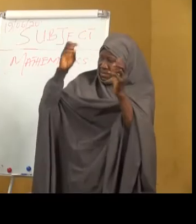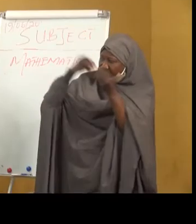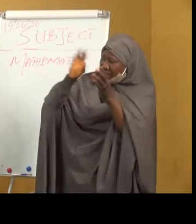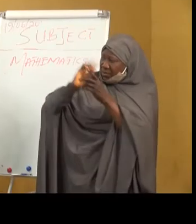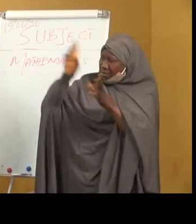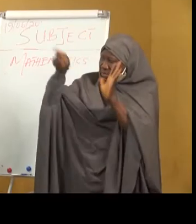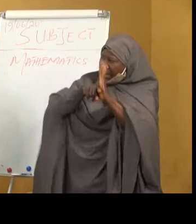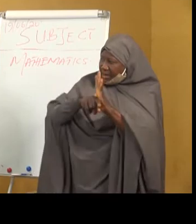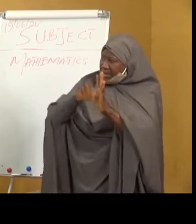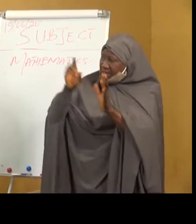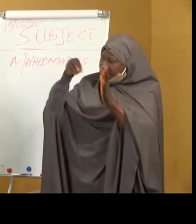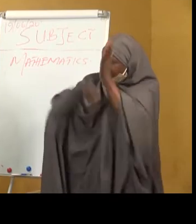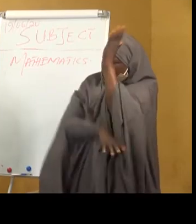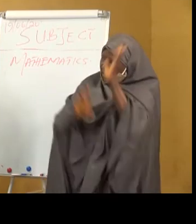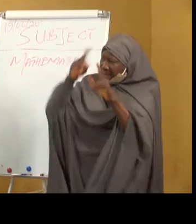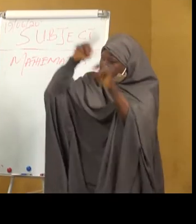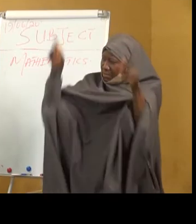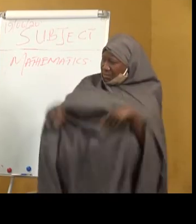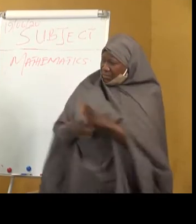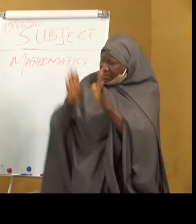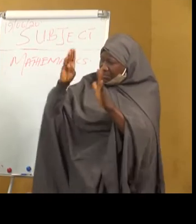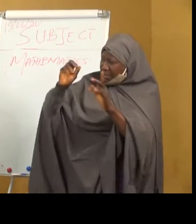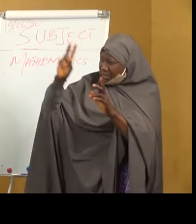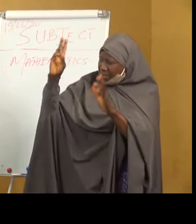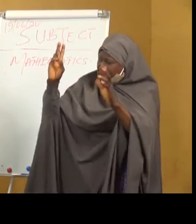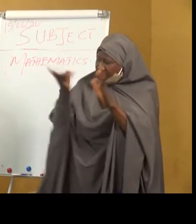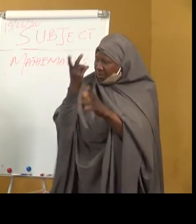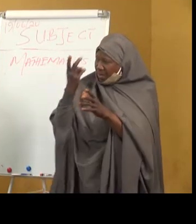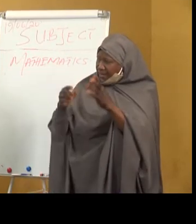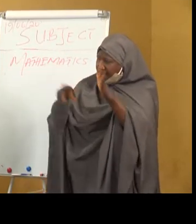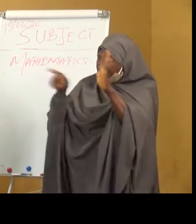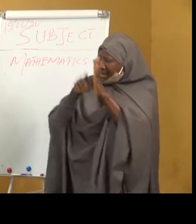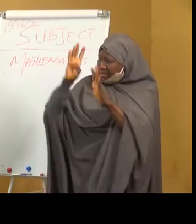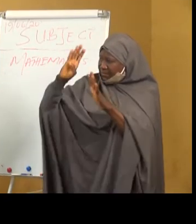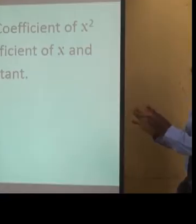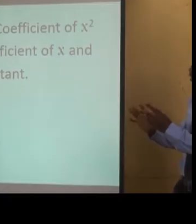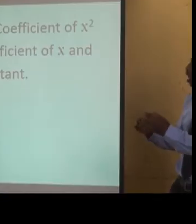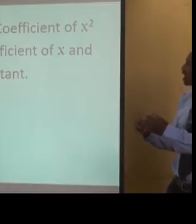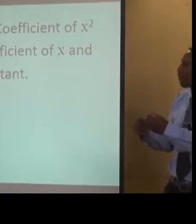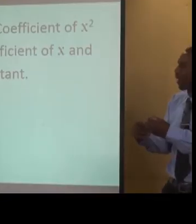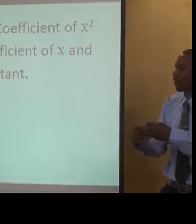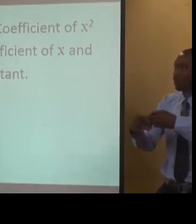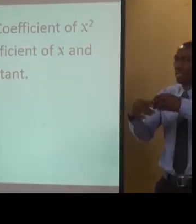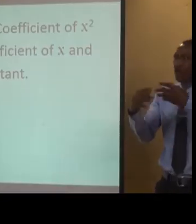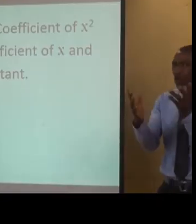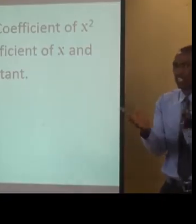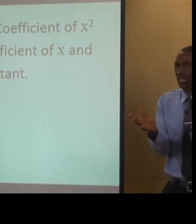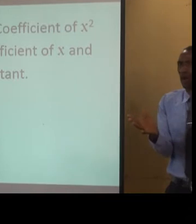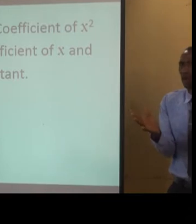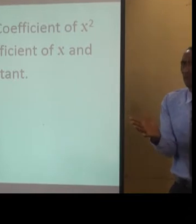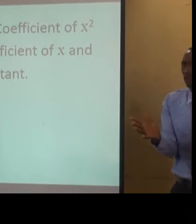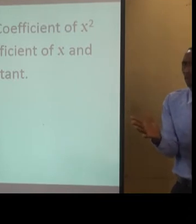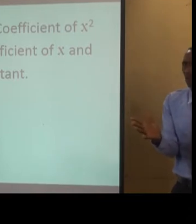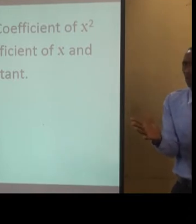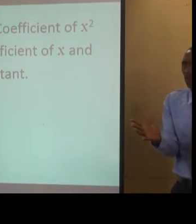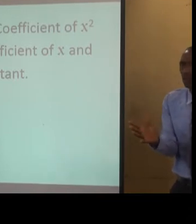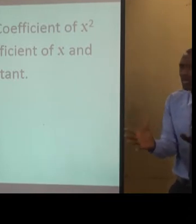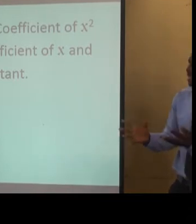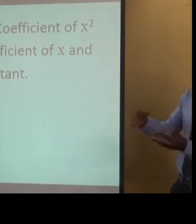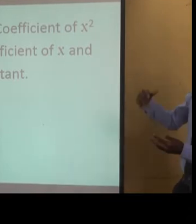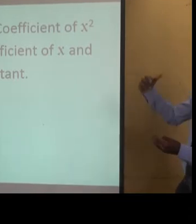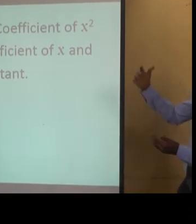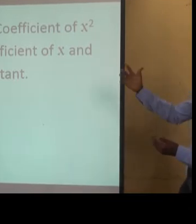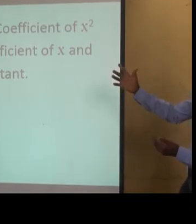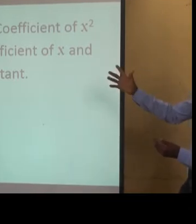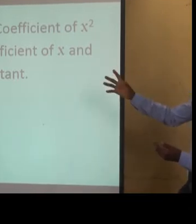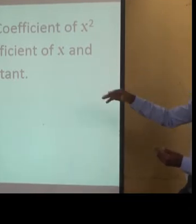b squared minus 4ac all over 2a. It all depends on the equation that will be given unto you.